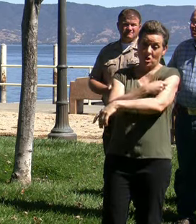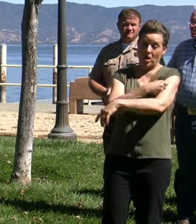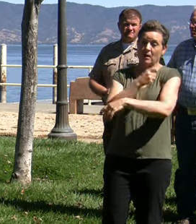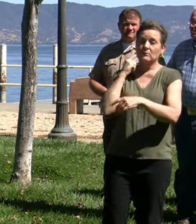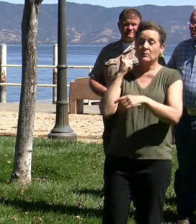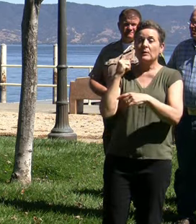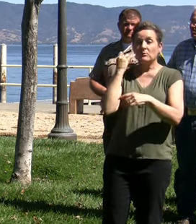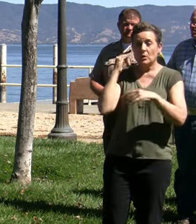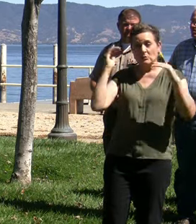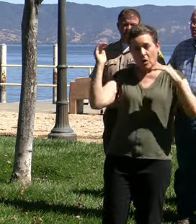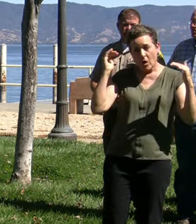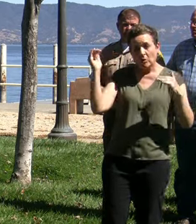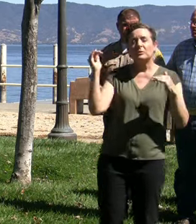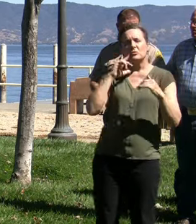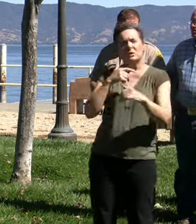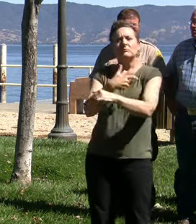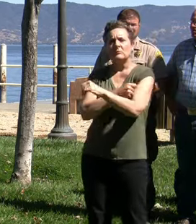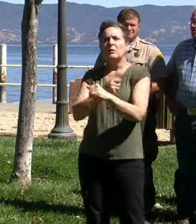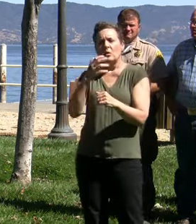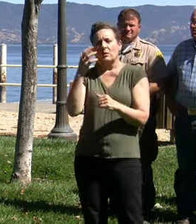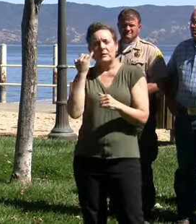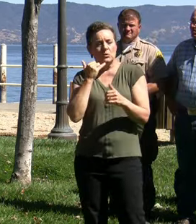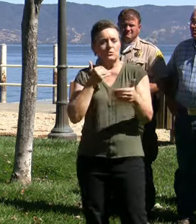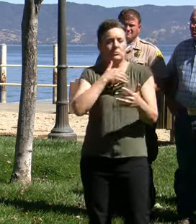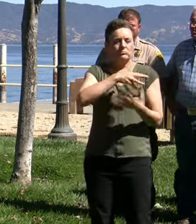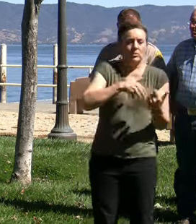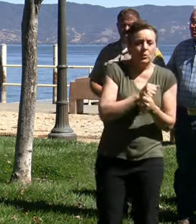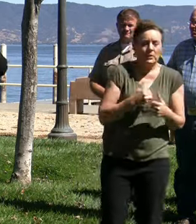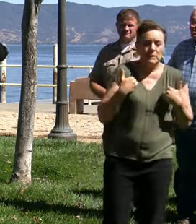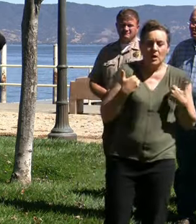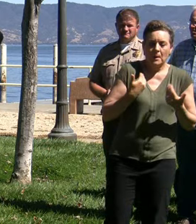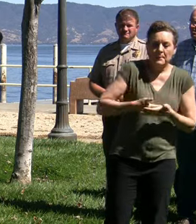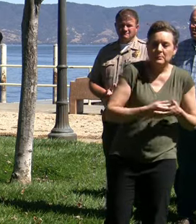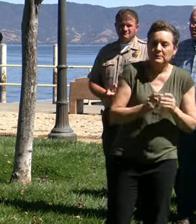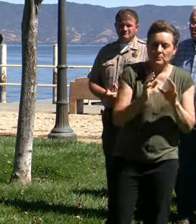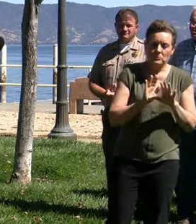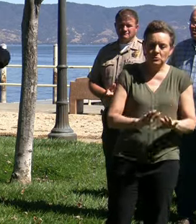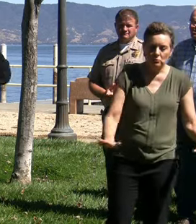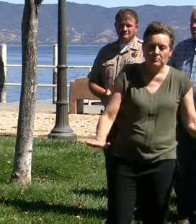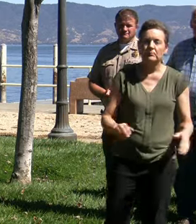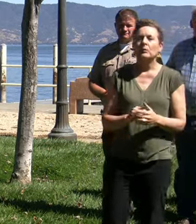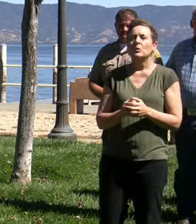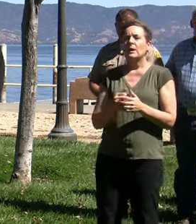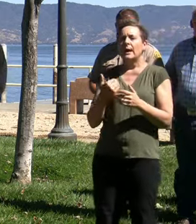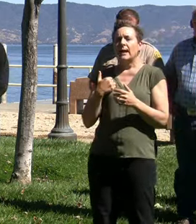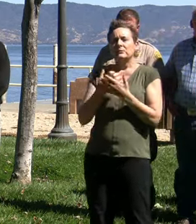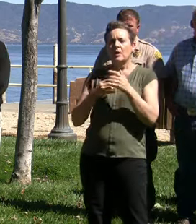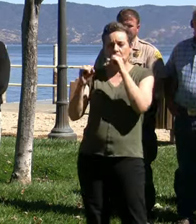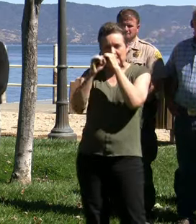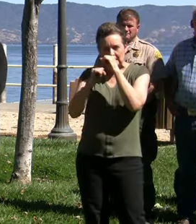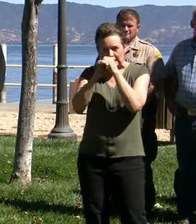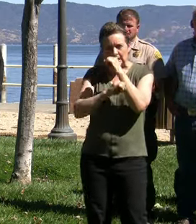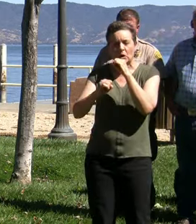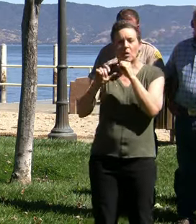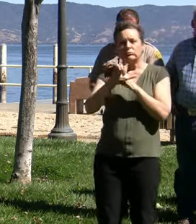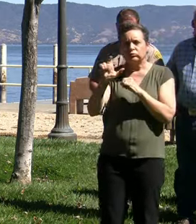young infants and small children. We have made some mosquito repellent available in limited quantities at